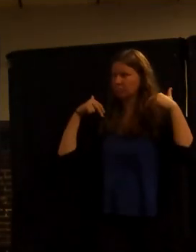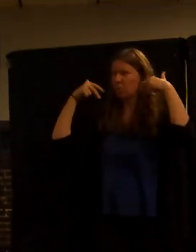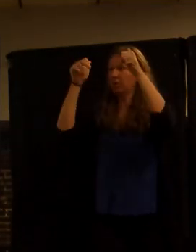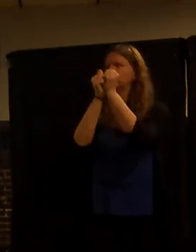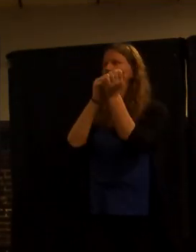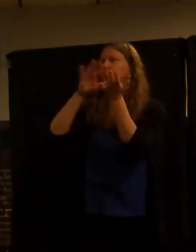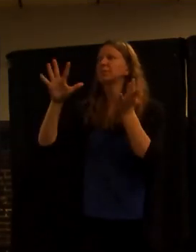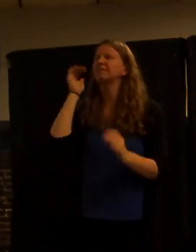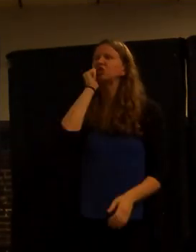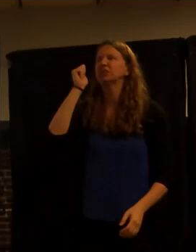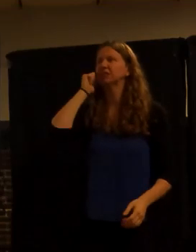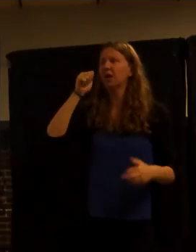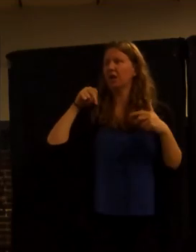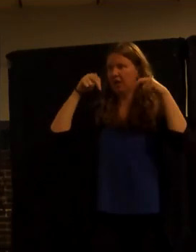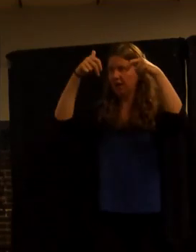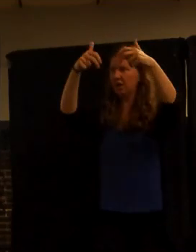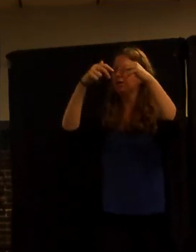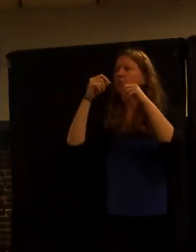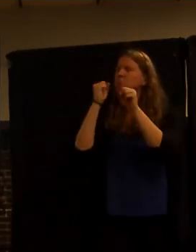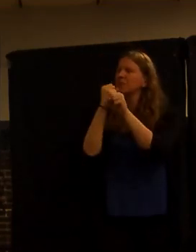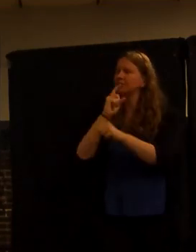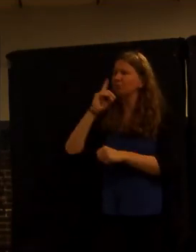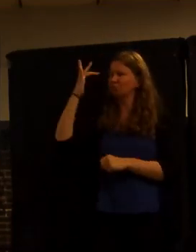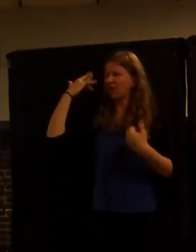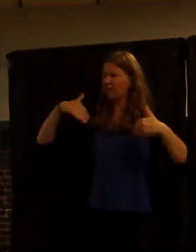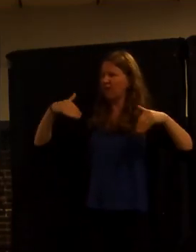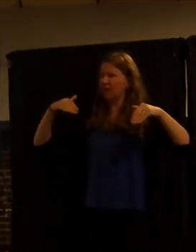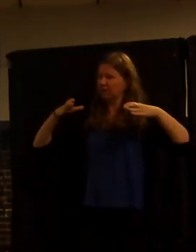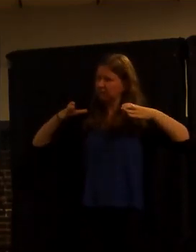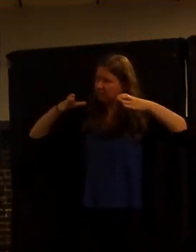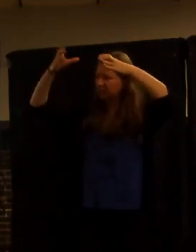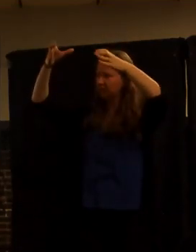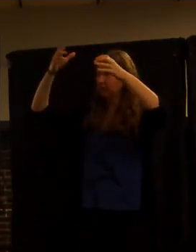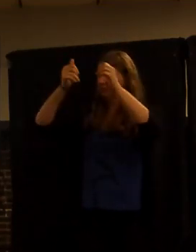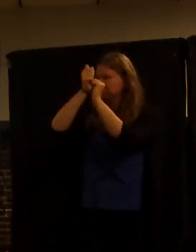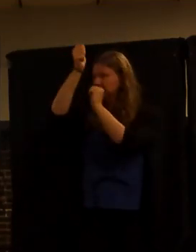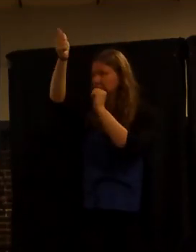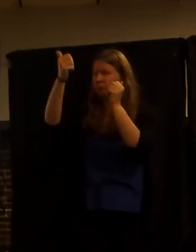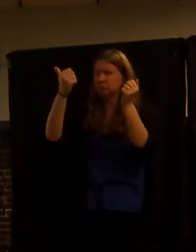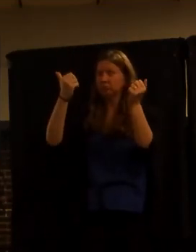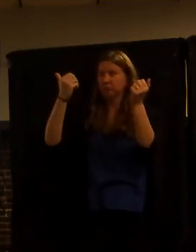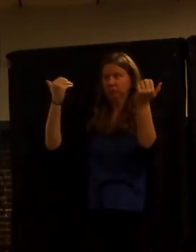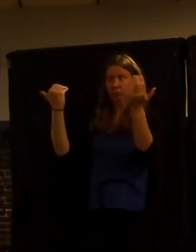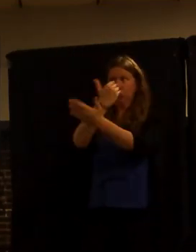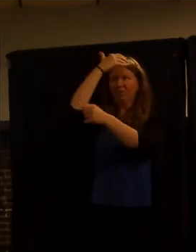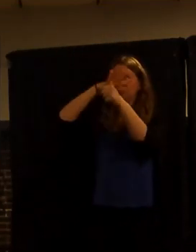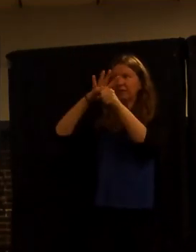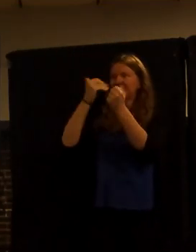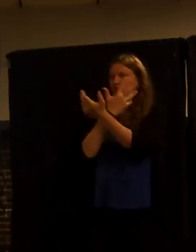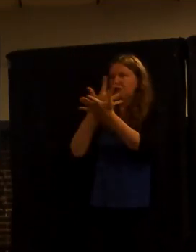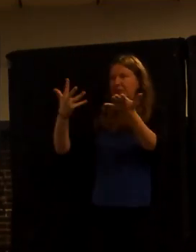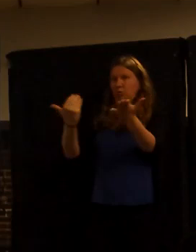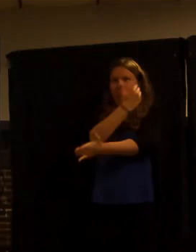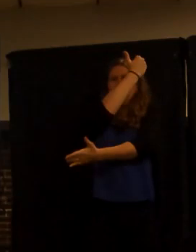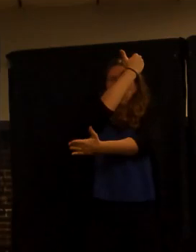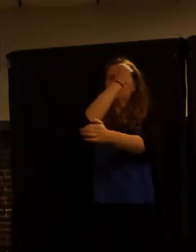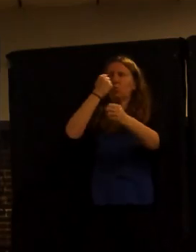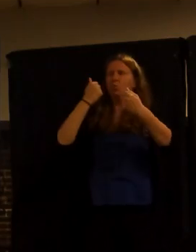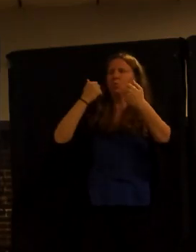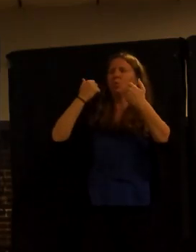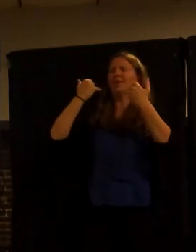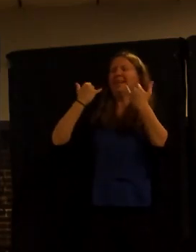time when the students go to the cafeteria, but over the last 2 weeks, they have been walking with the students to